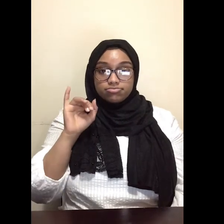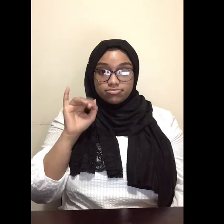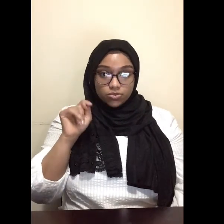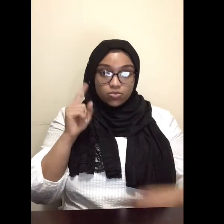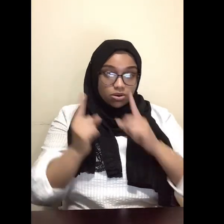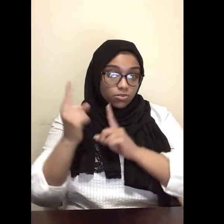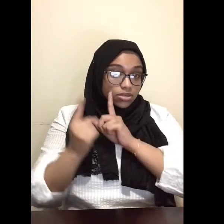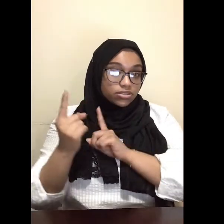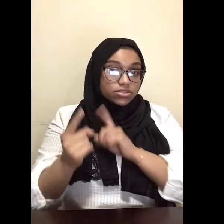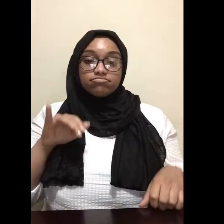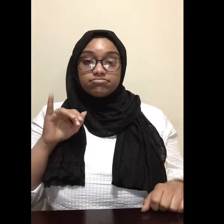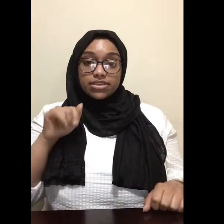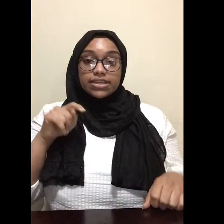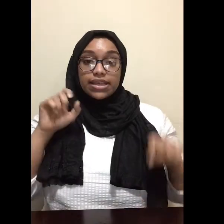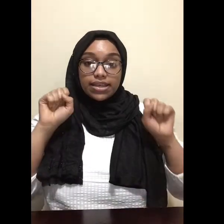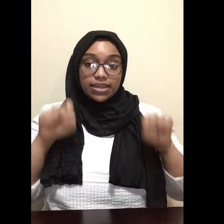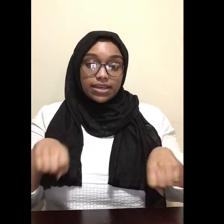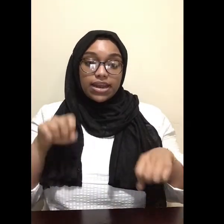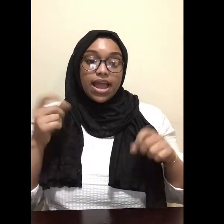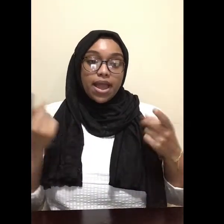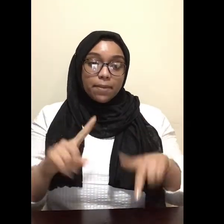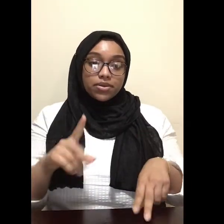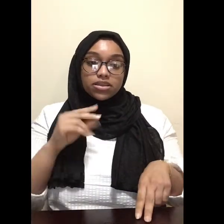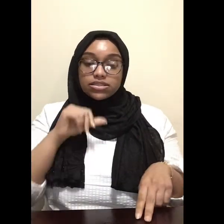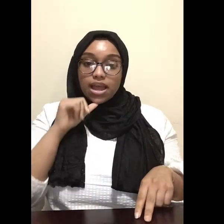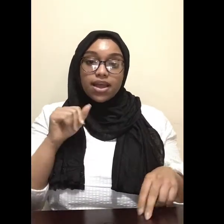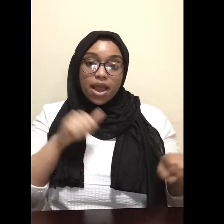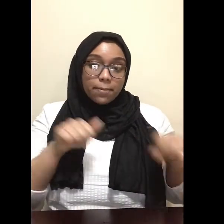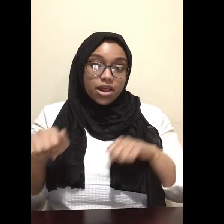And you don't want to go into great detail. You want to say,